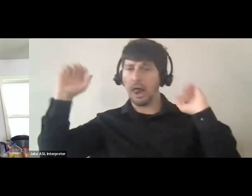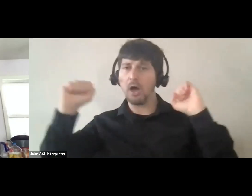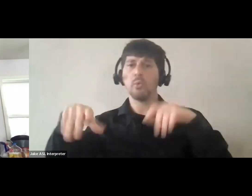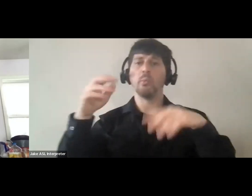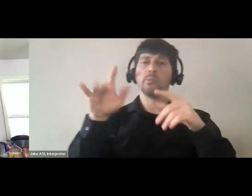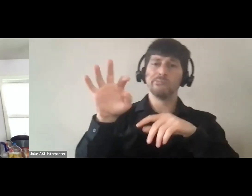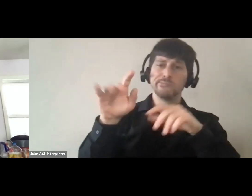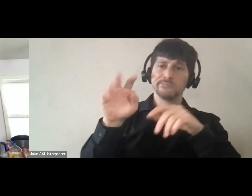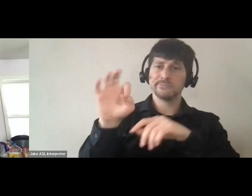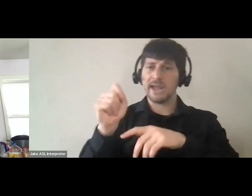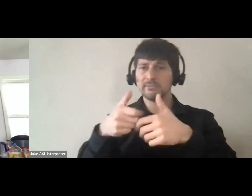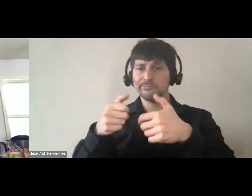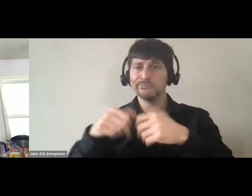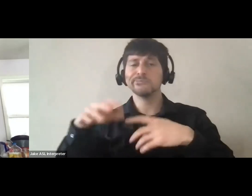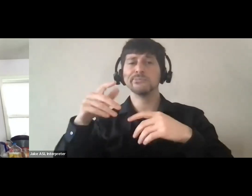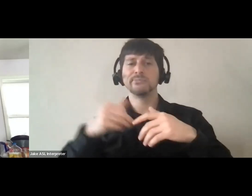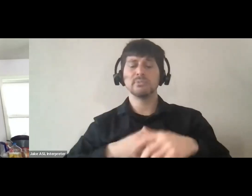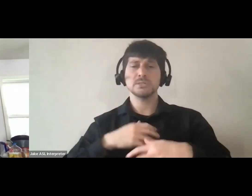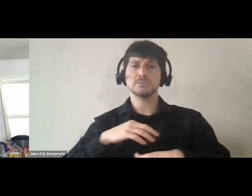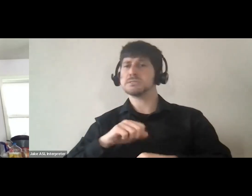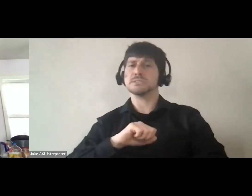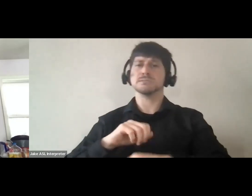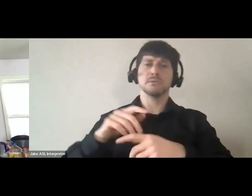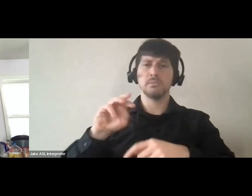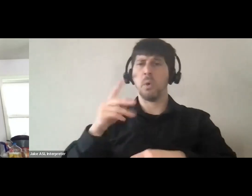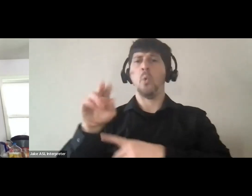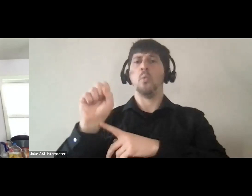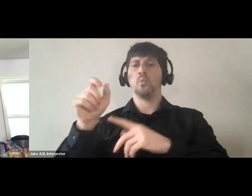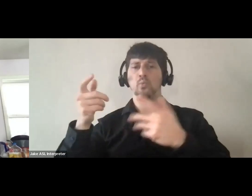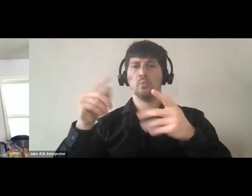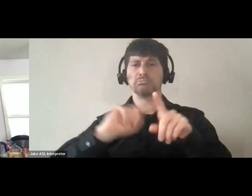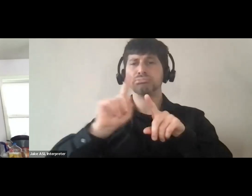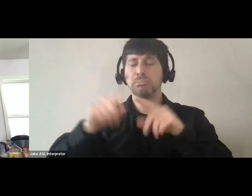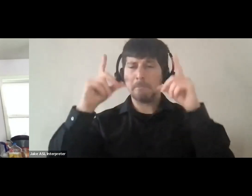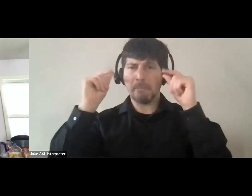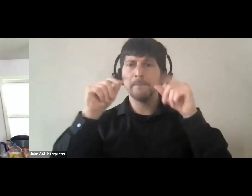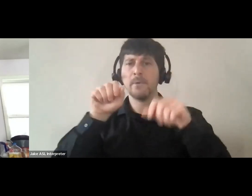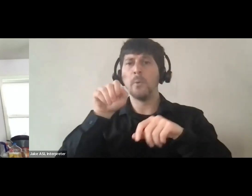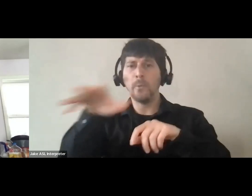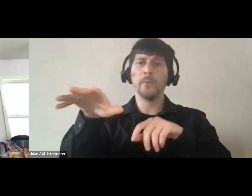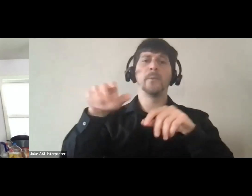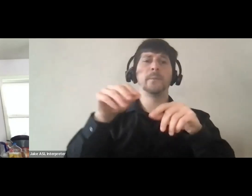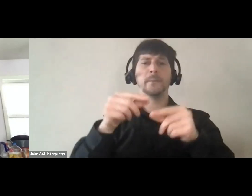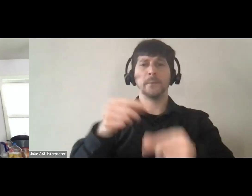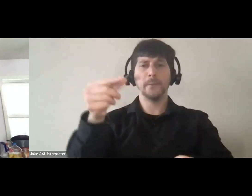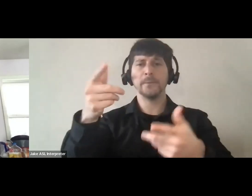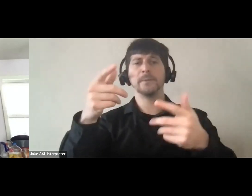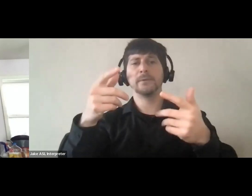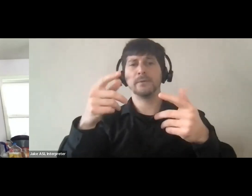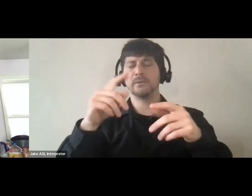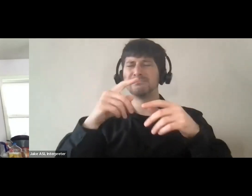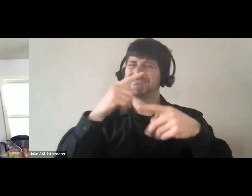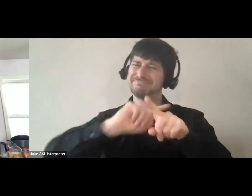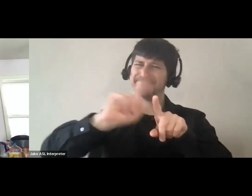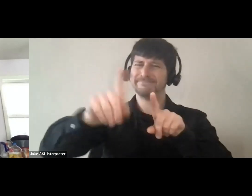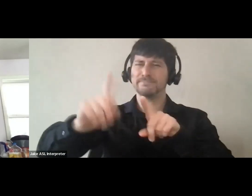videos, through our grunts and moans and sounding our worlds, through blinks and blowing through straws and more ways than we can